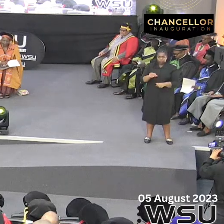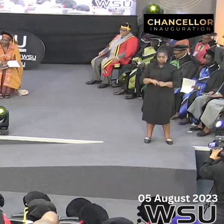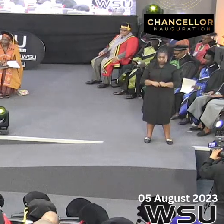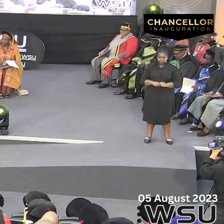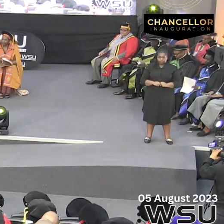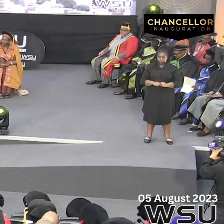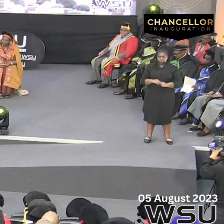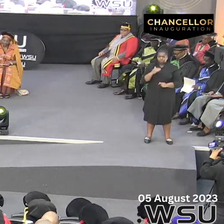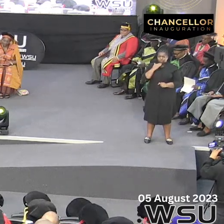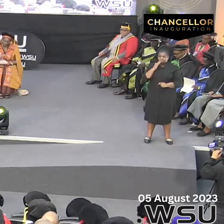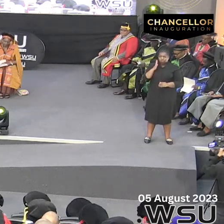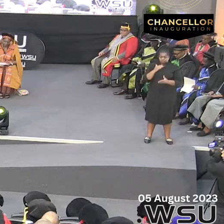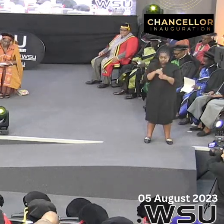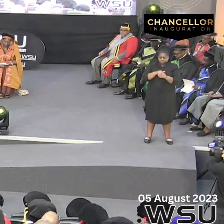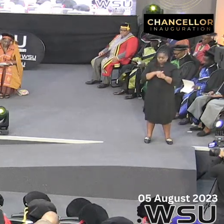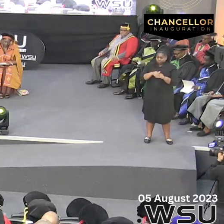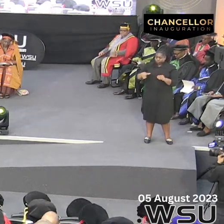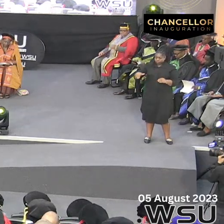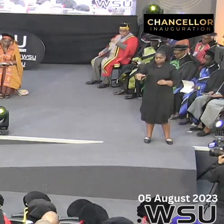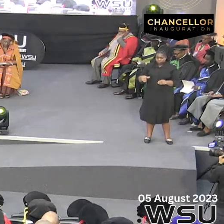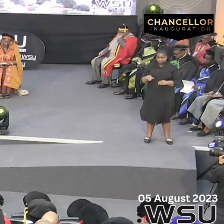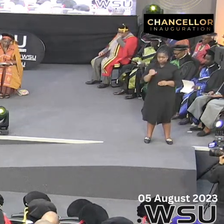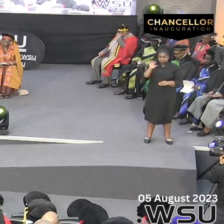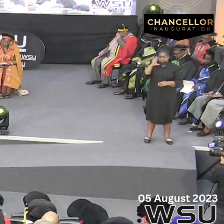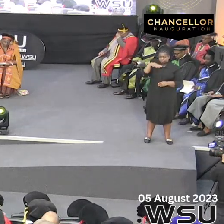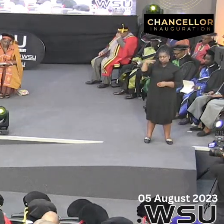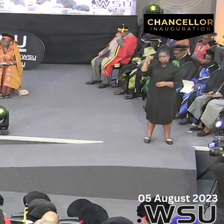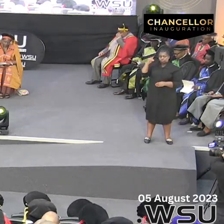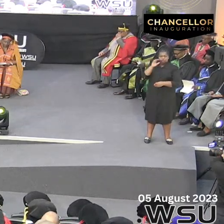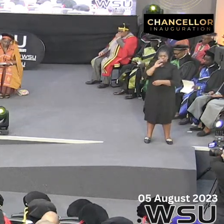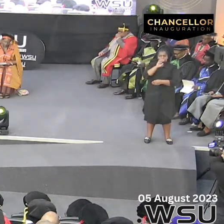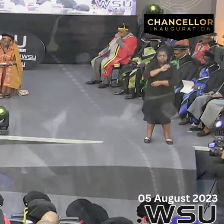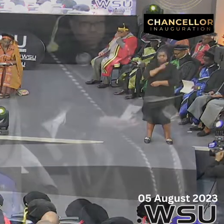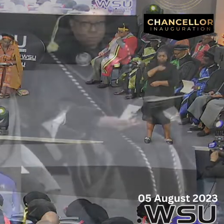Who may live on your holy mountain?